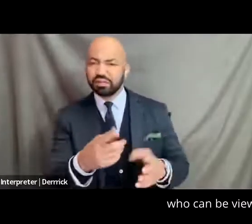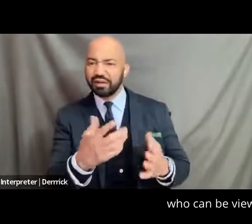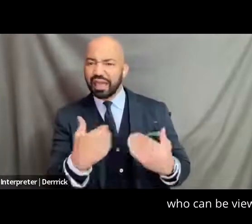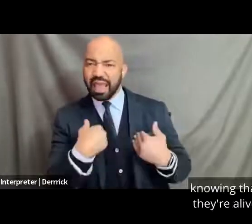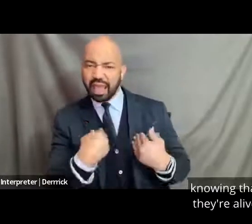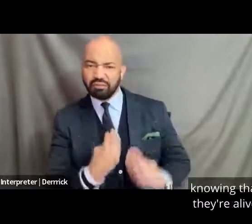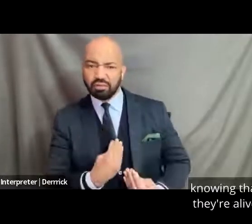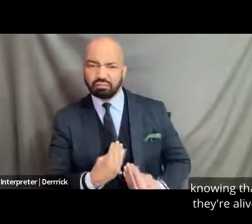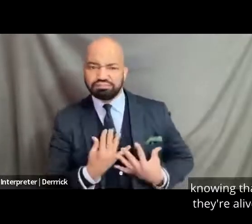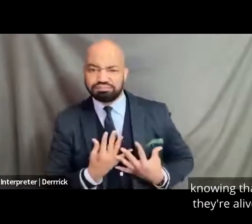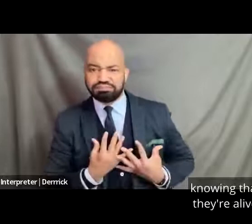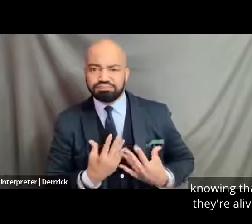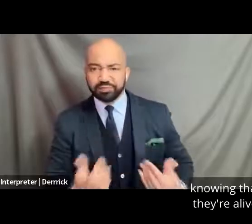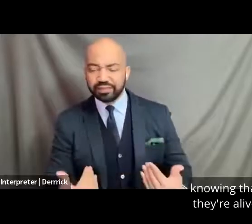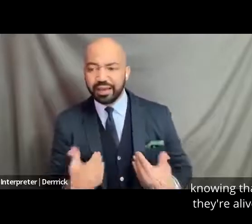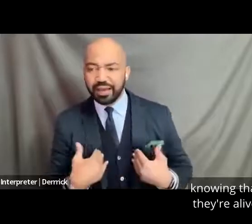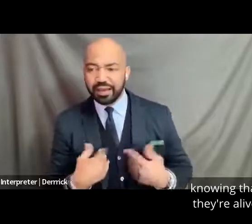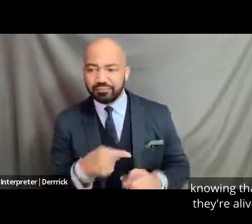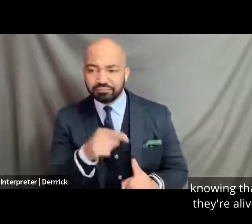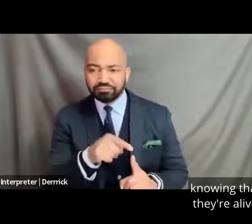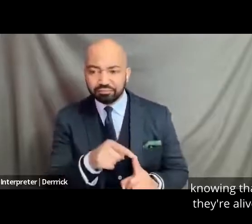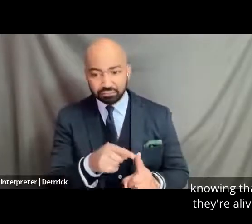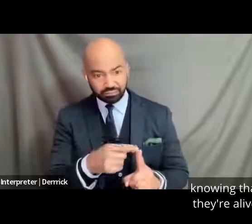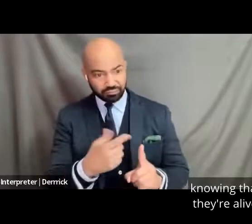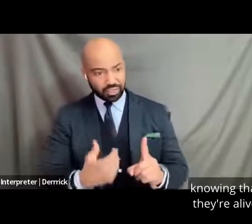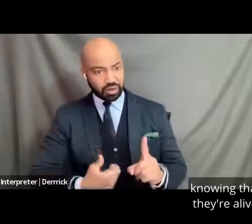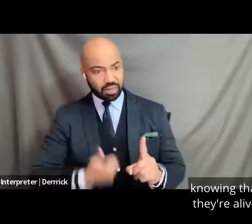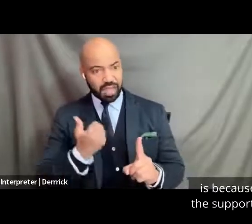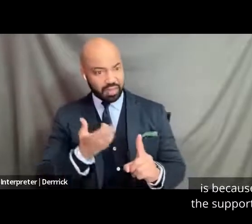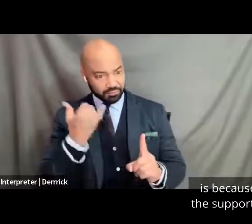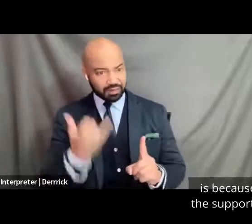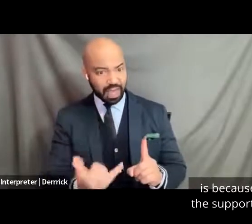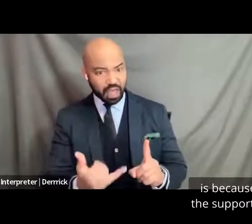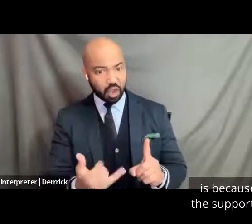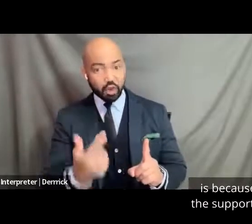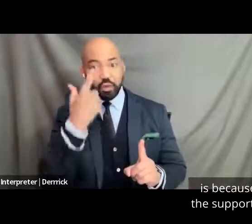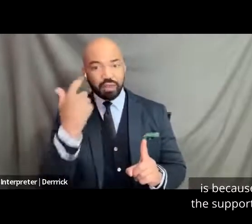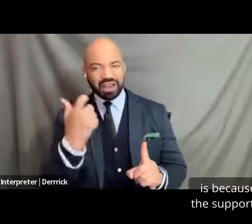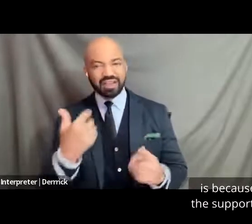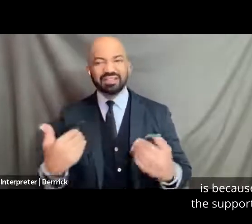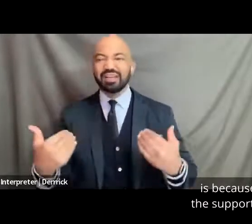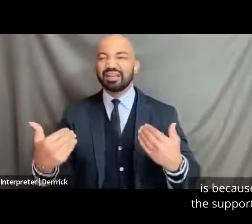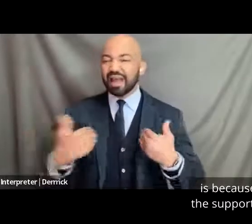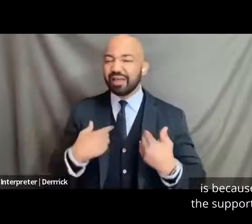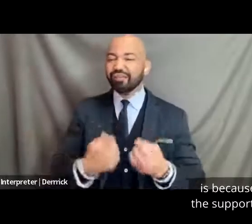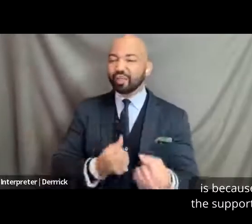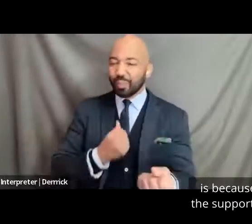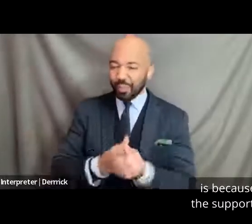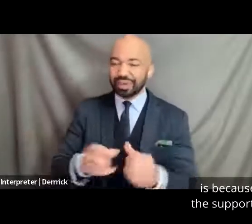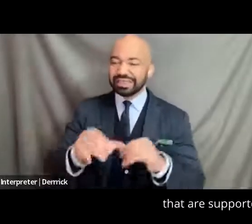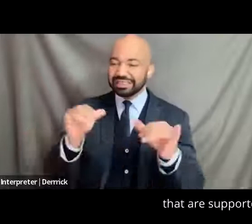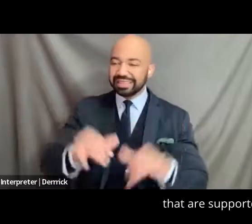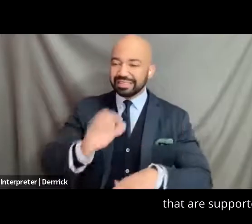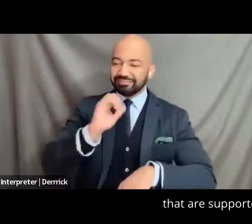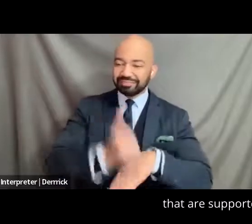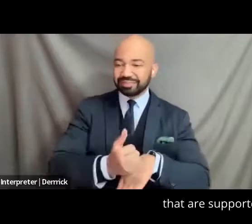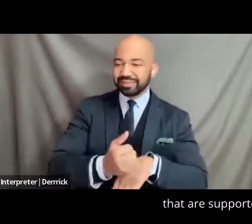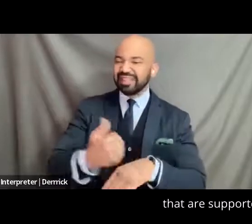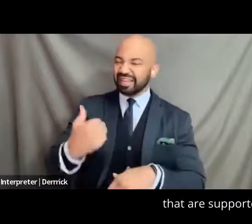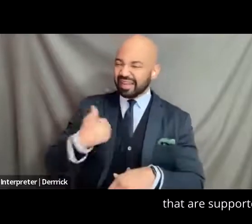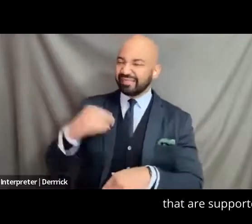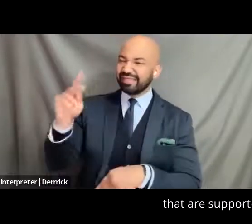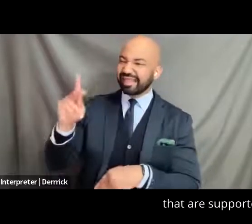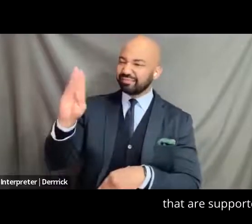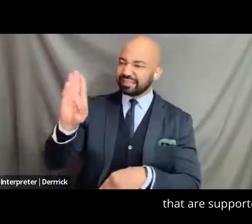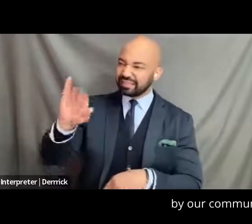fire knowing that the reason that they're alive walking around is because that they have the support systems in place that are supported